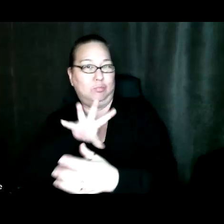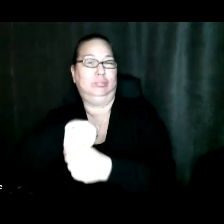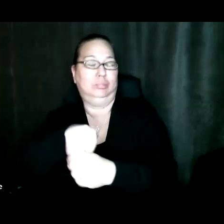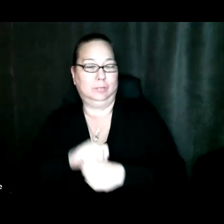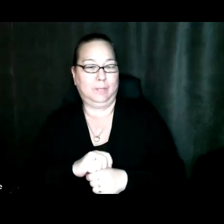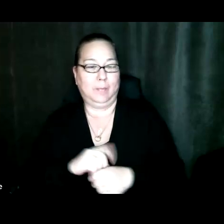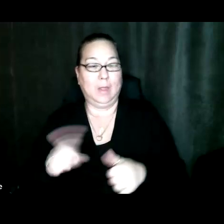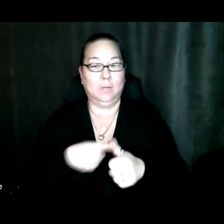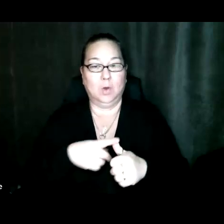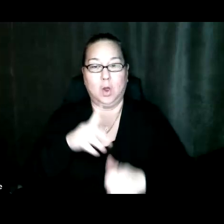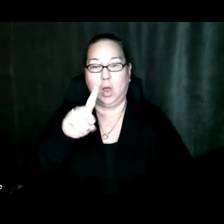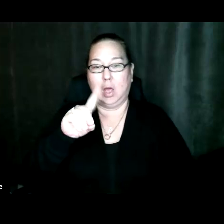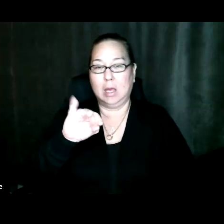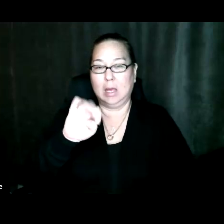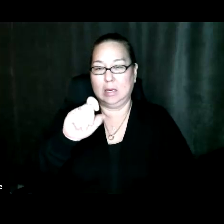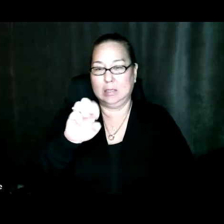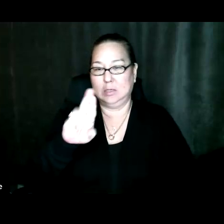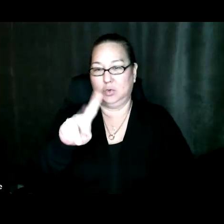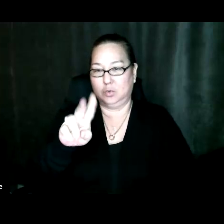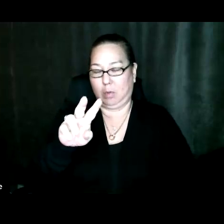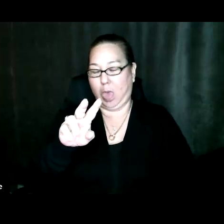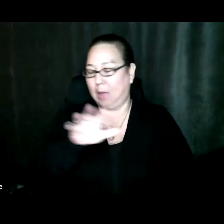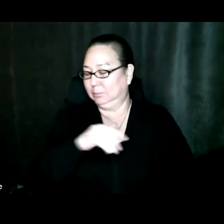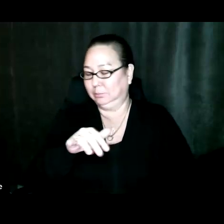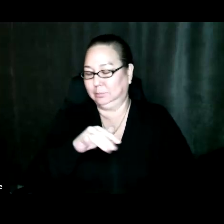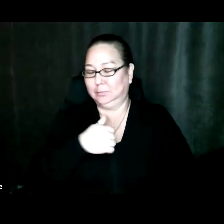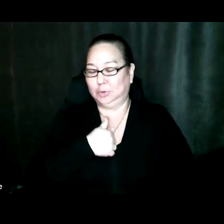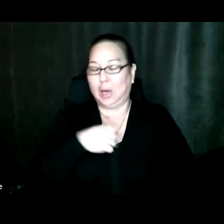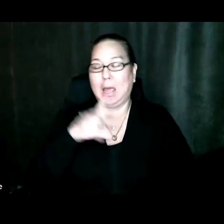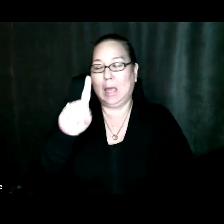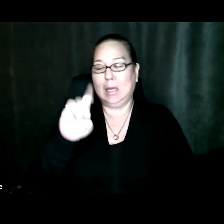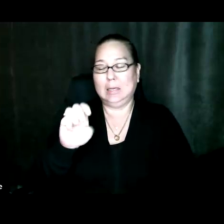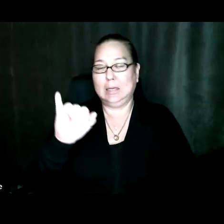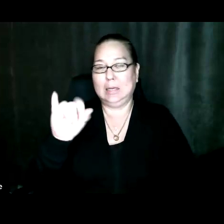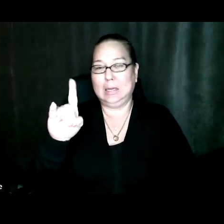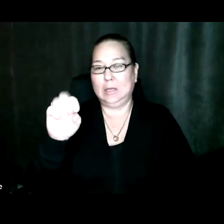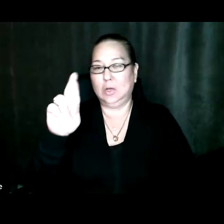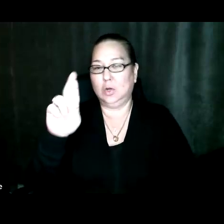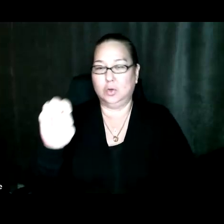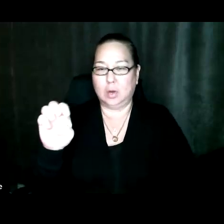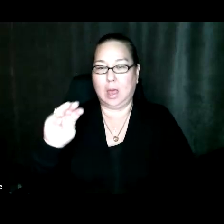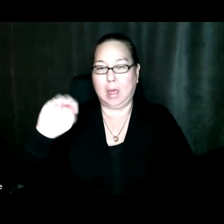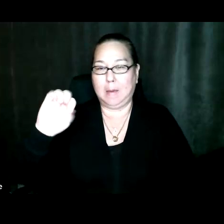Deidre Manning, John Mudd, Willow Yang, and Cynthia Lee. Deidre Manning.